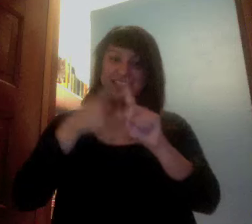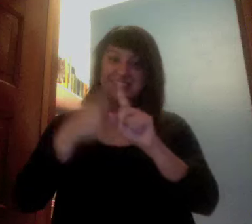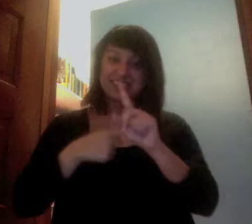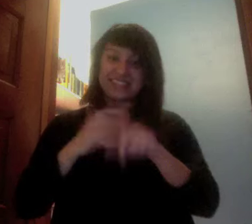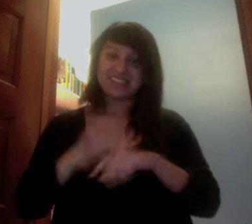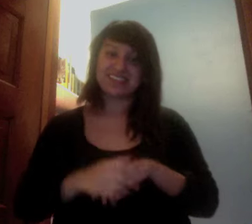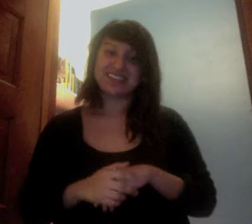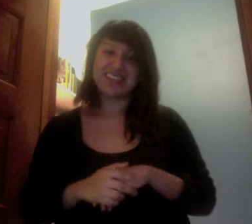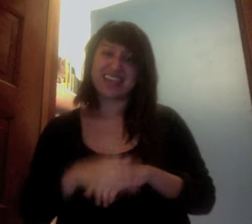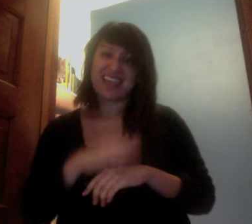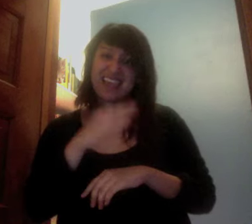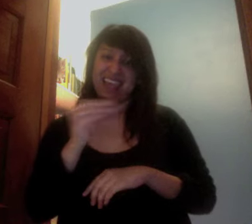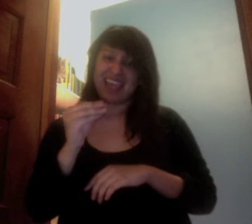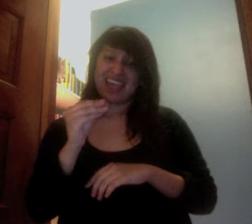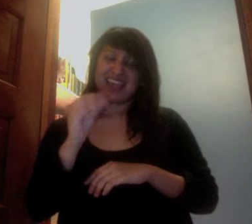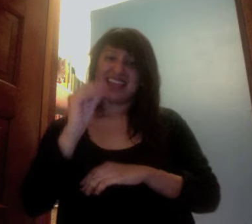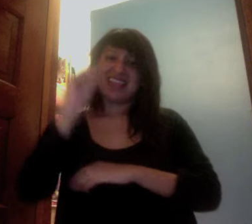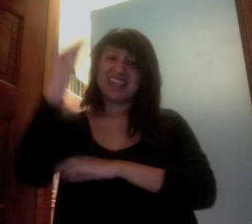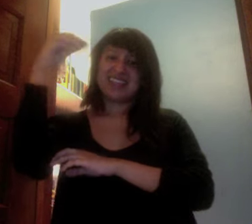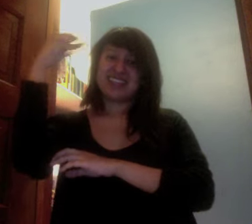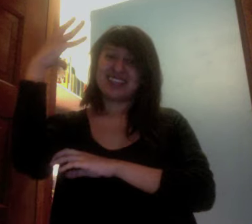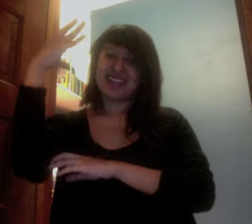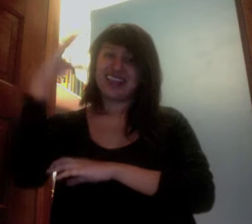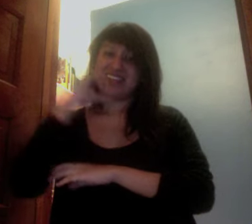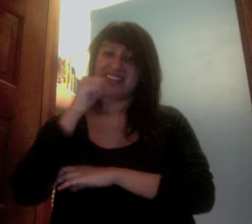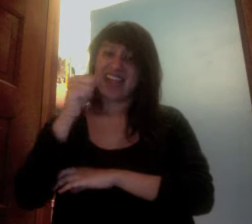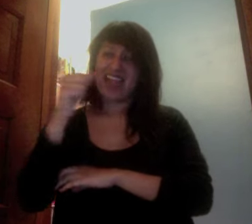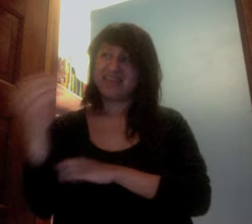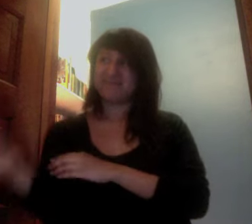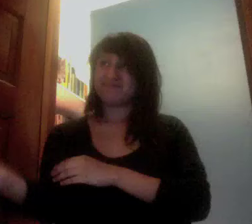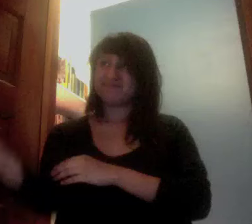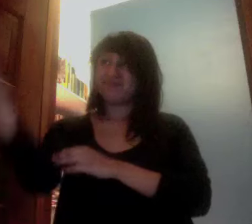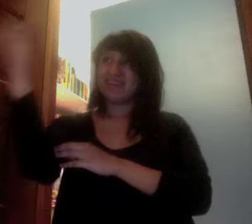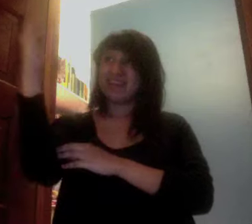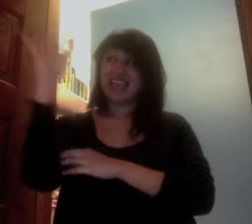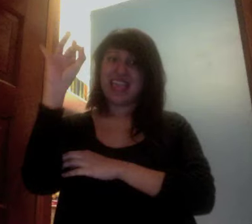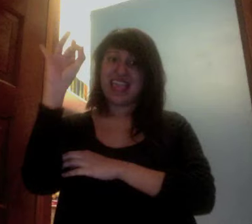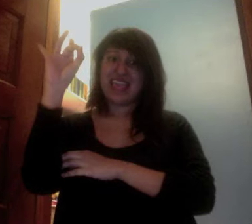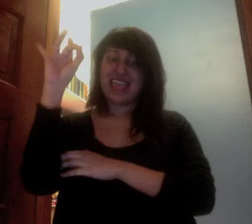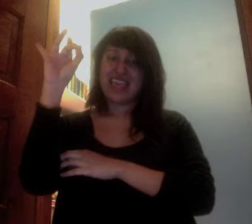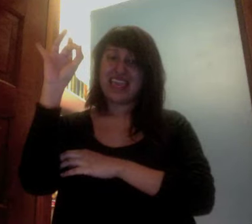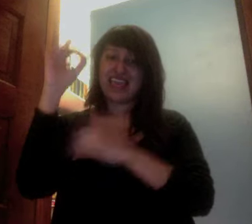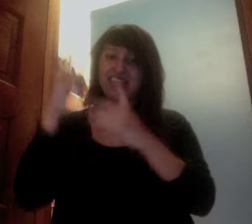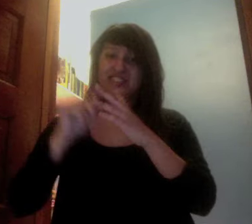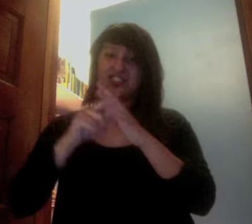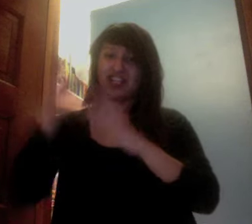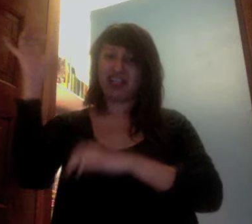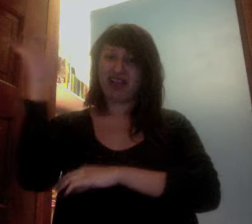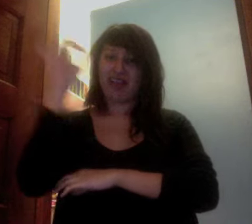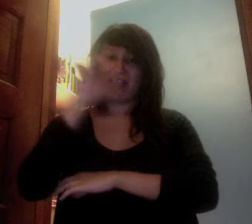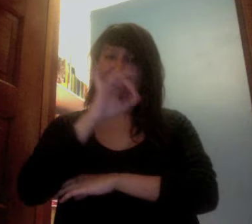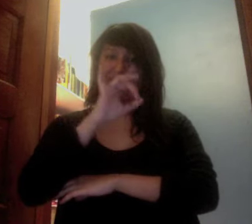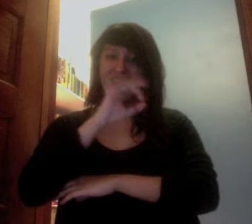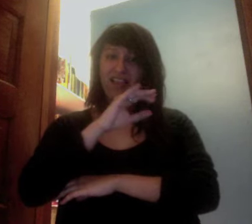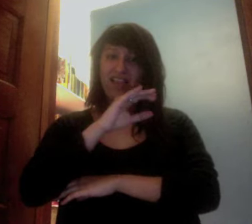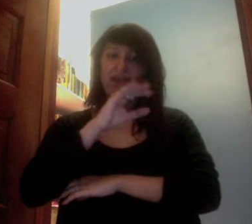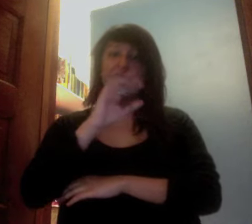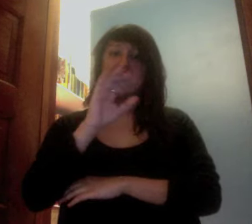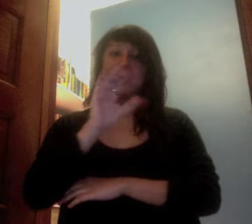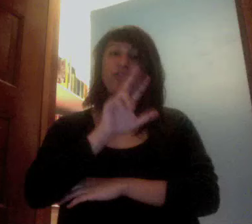The sun didn't come up until 8:30 in the morning, and then it started to set at 3:30 in the afternoon. So hopefully if I go back, or when I go back, I'll be able to go